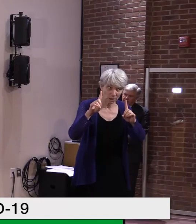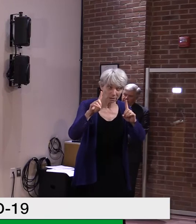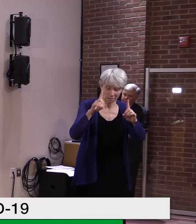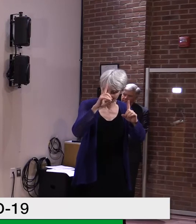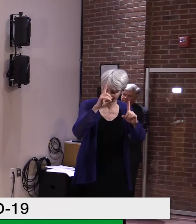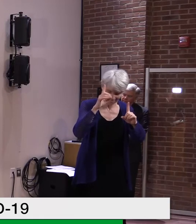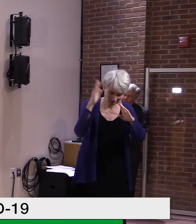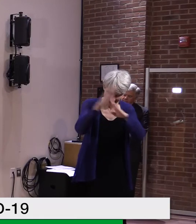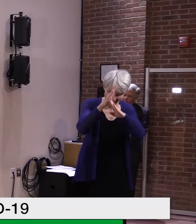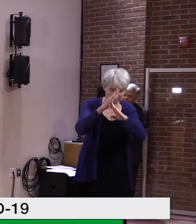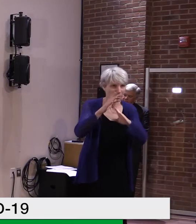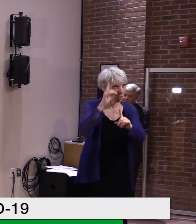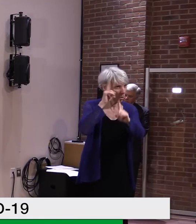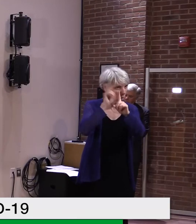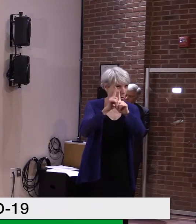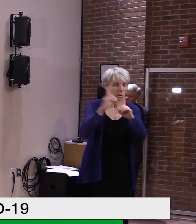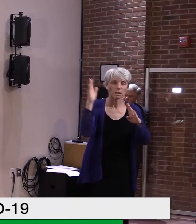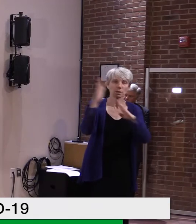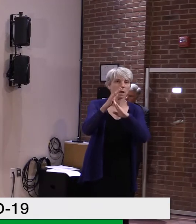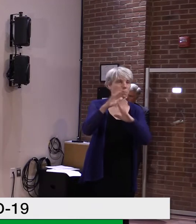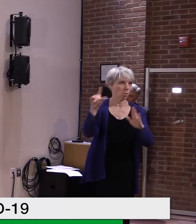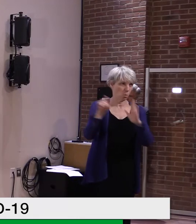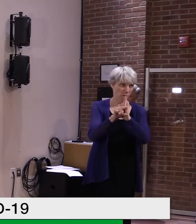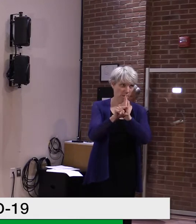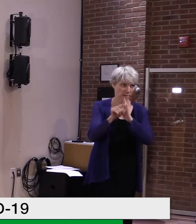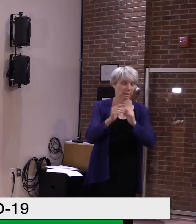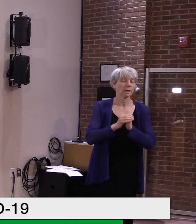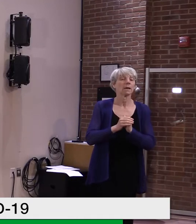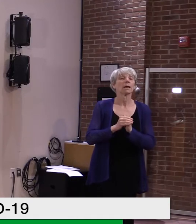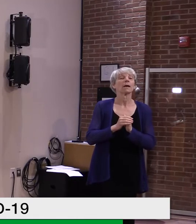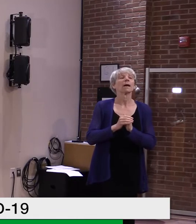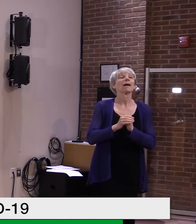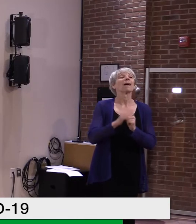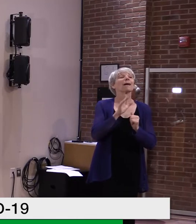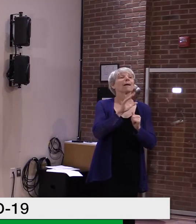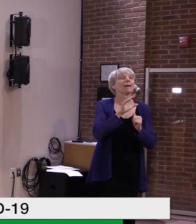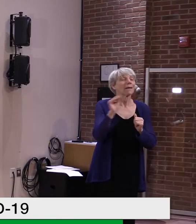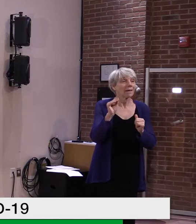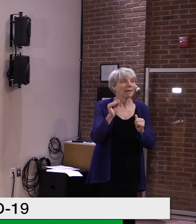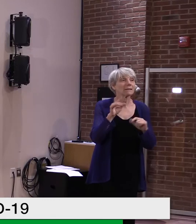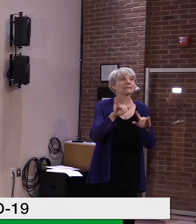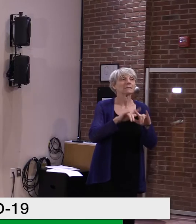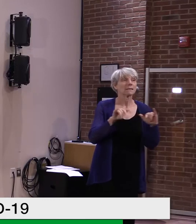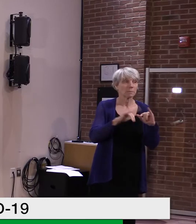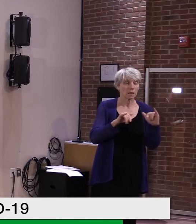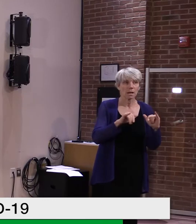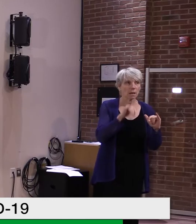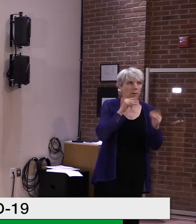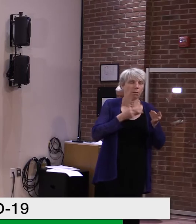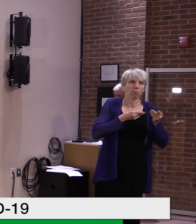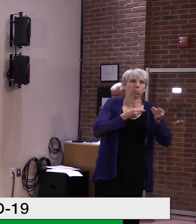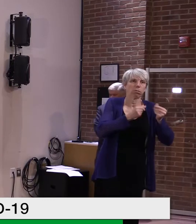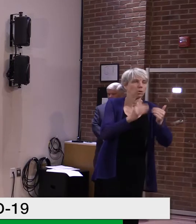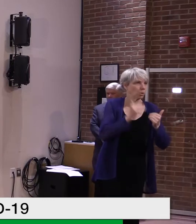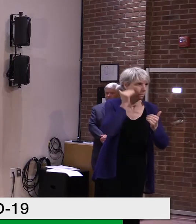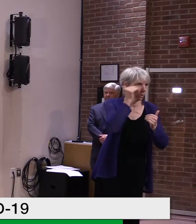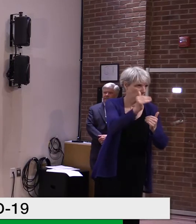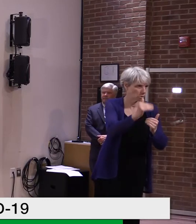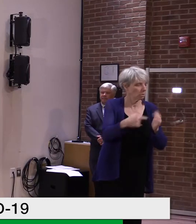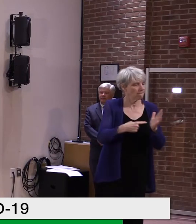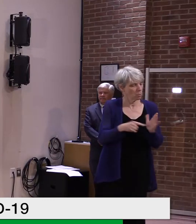we can possibly have, the highest quality education we can possibly have, at a price we can afford. So I